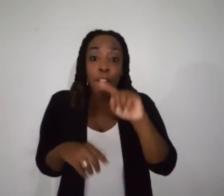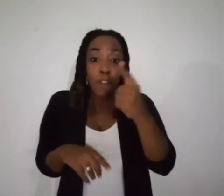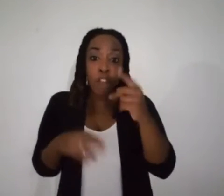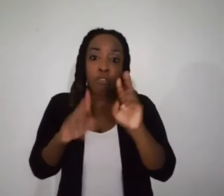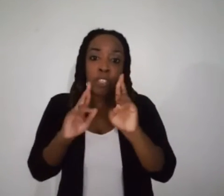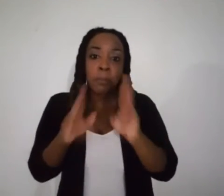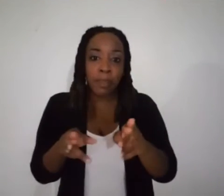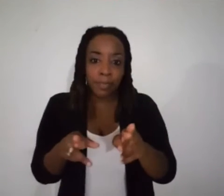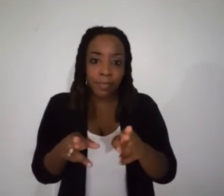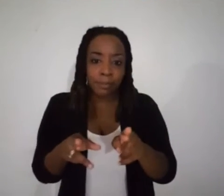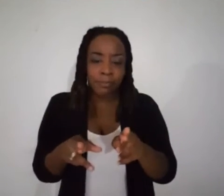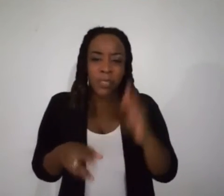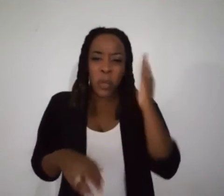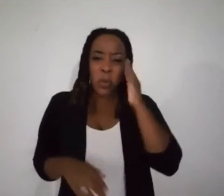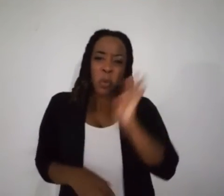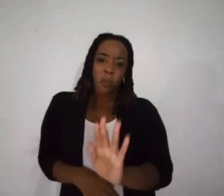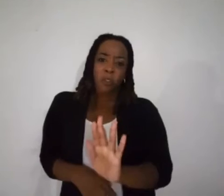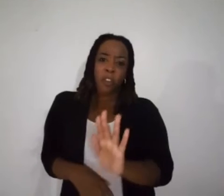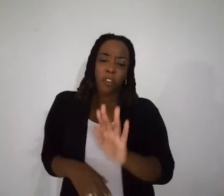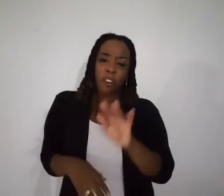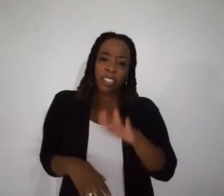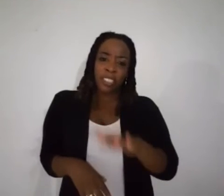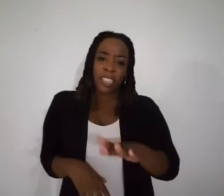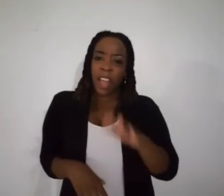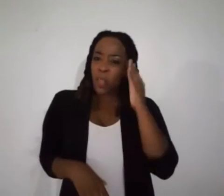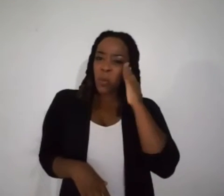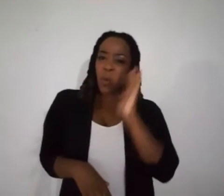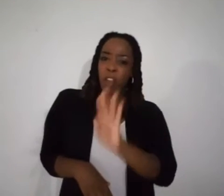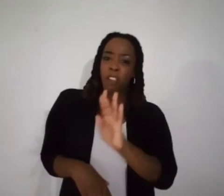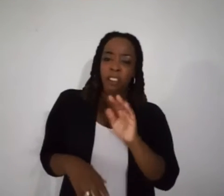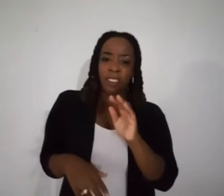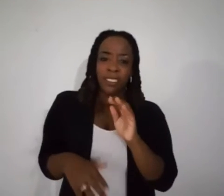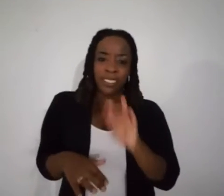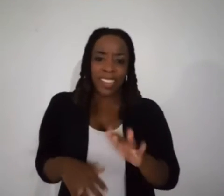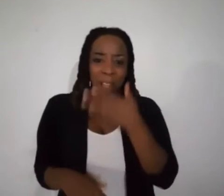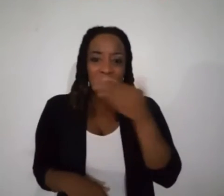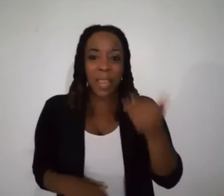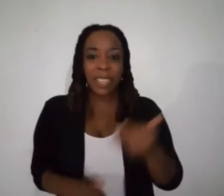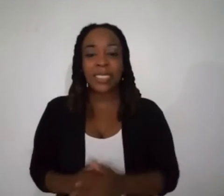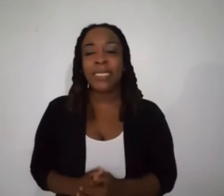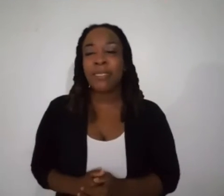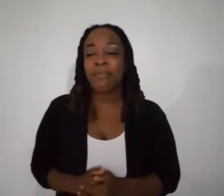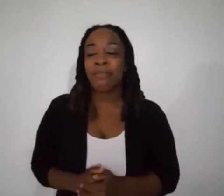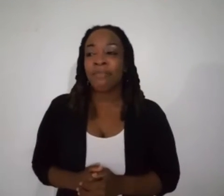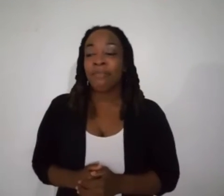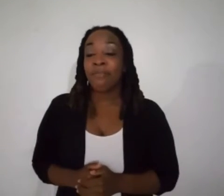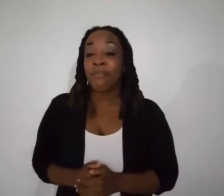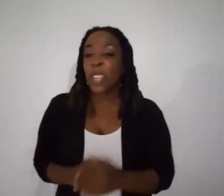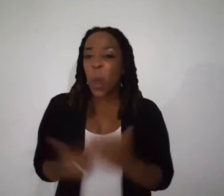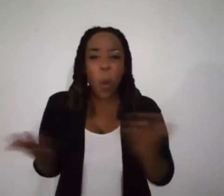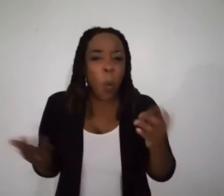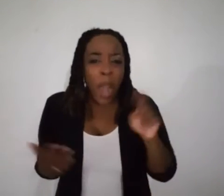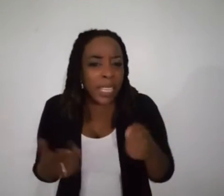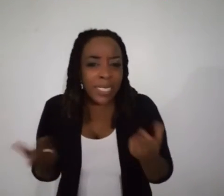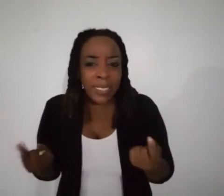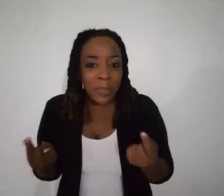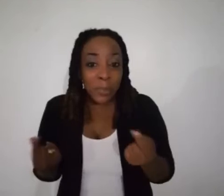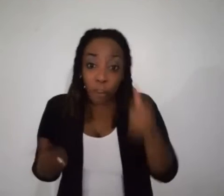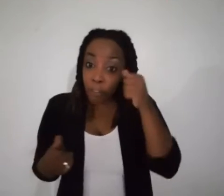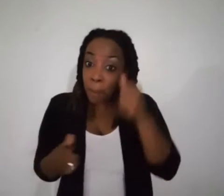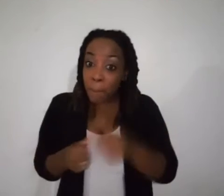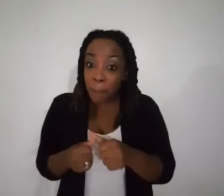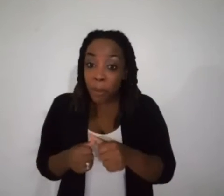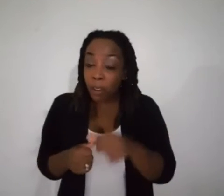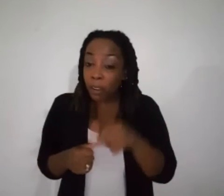So, what are the things that you need to do? Remember, you don't need to know everything. You need to know your